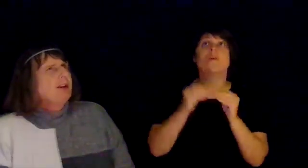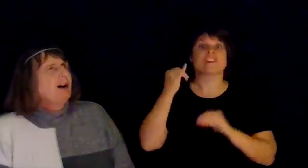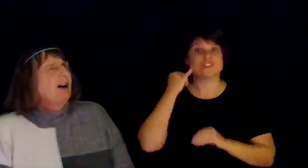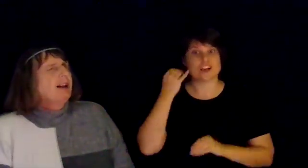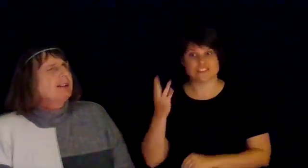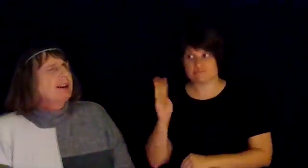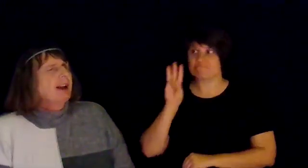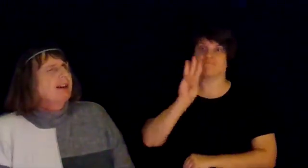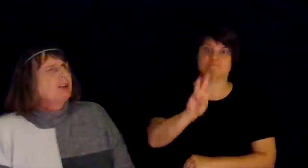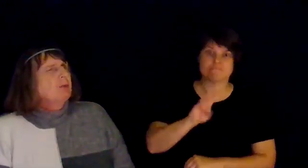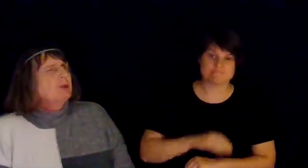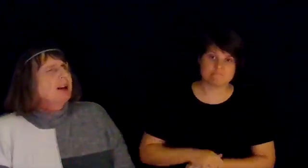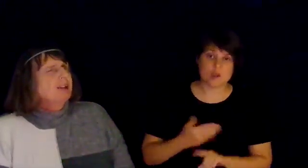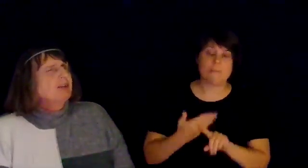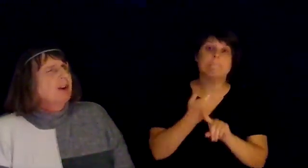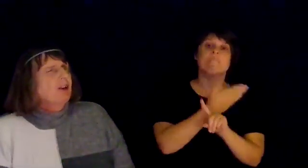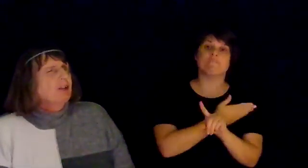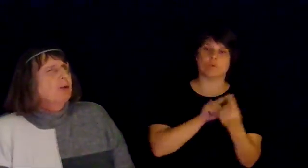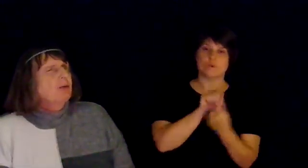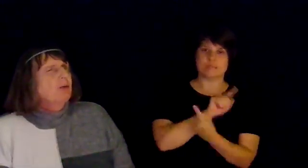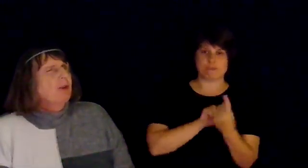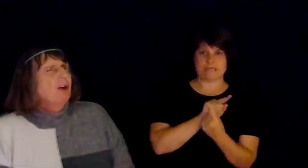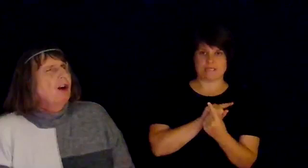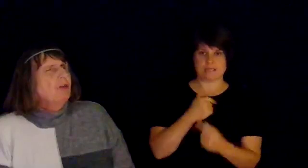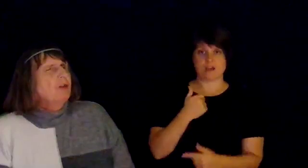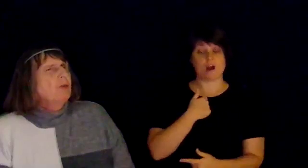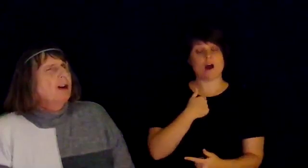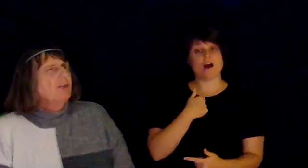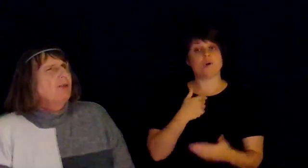the meeting, I actually had some practice runs with